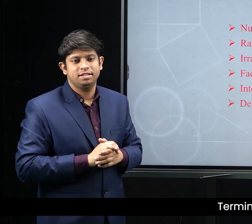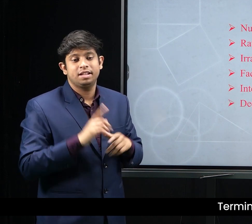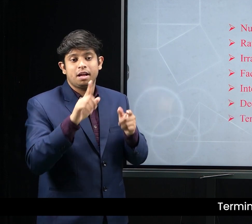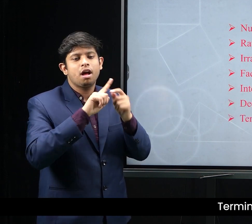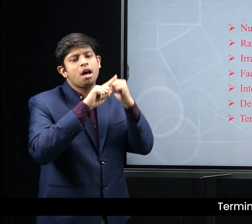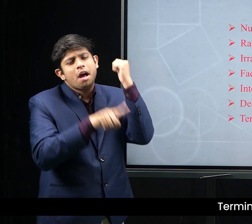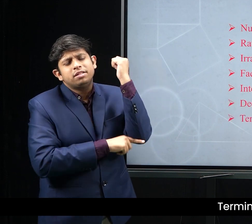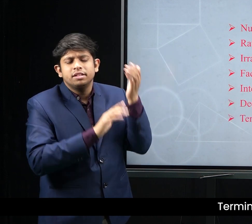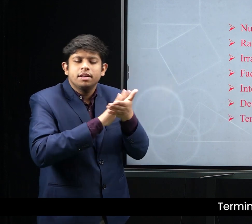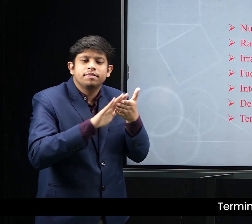terminating,